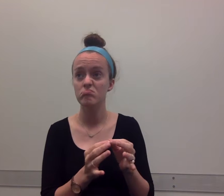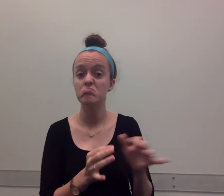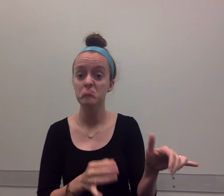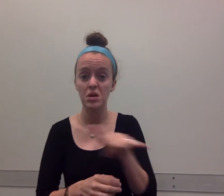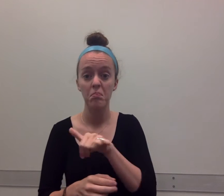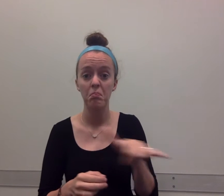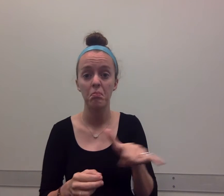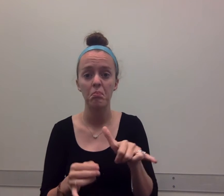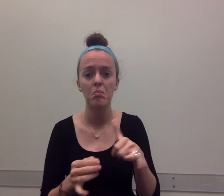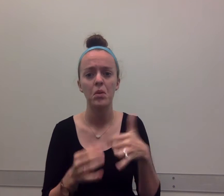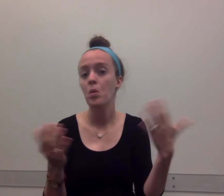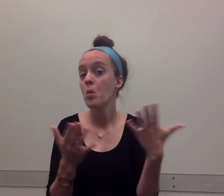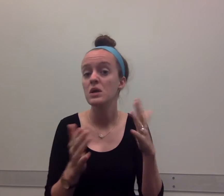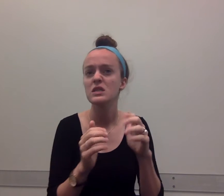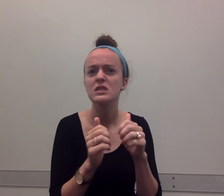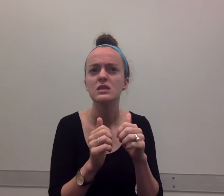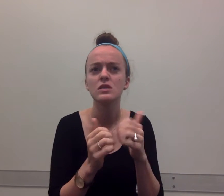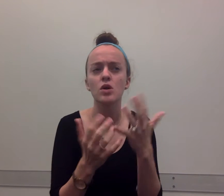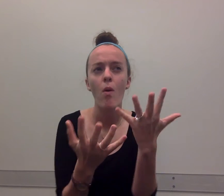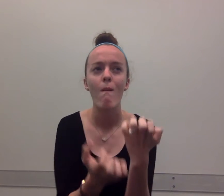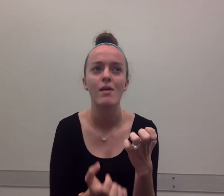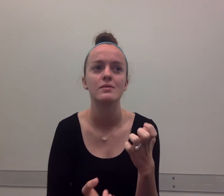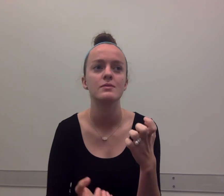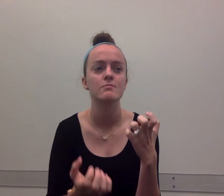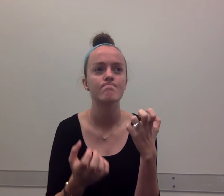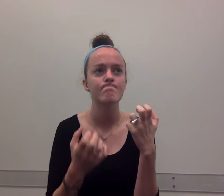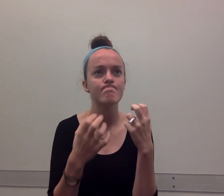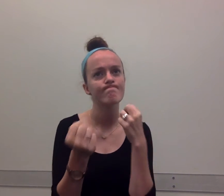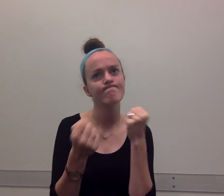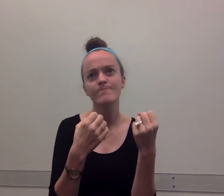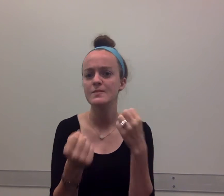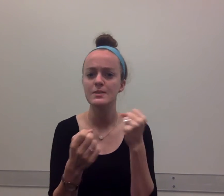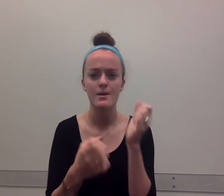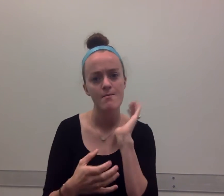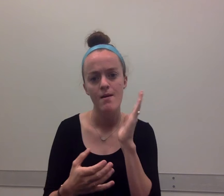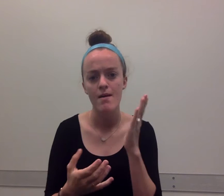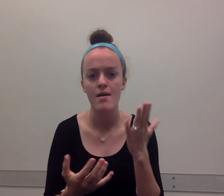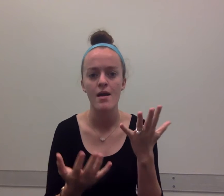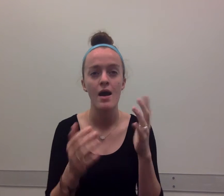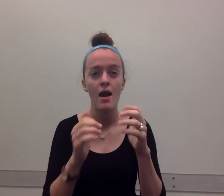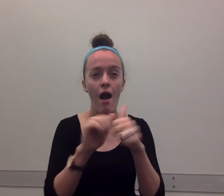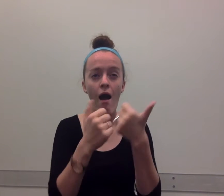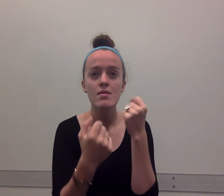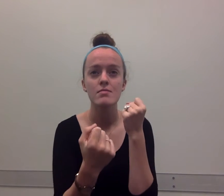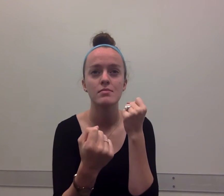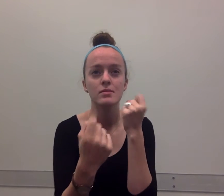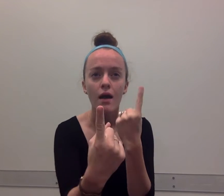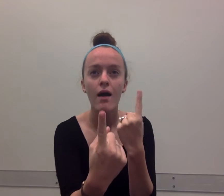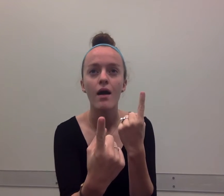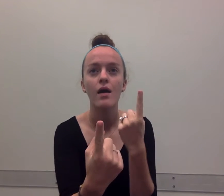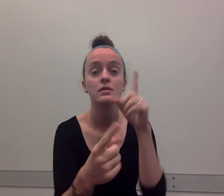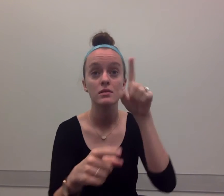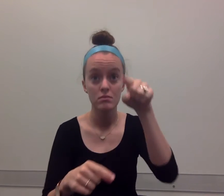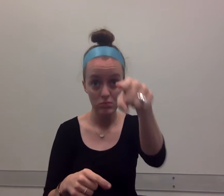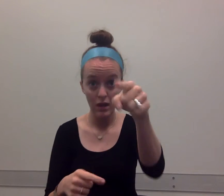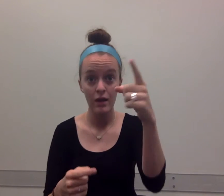to convey it, so that and making sure that the person understands what you have conveyed and that they understand